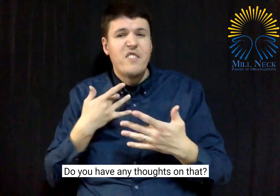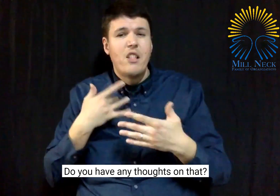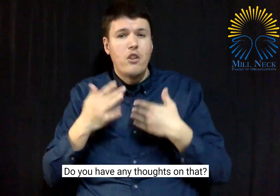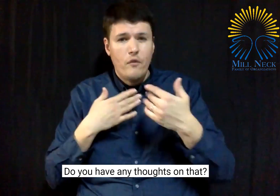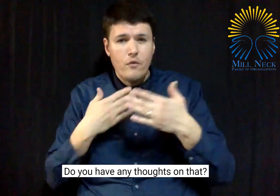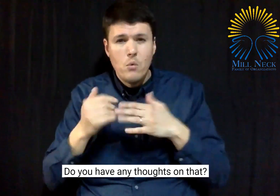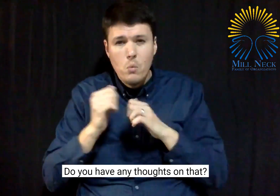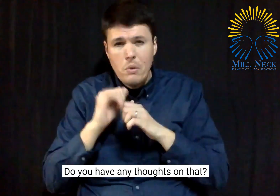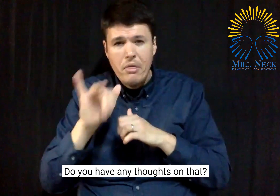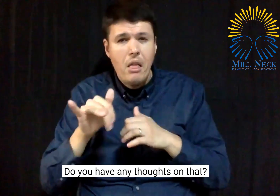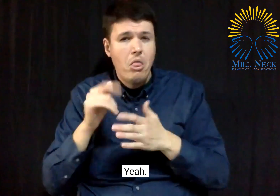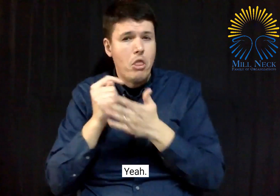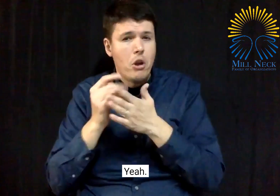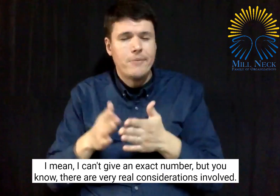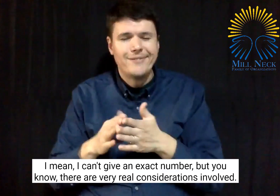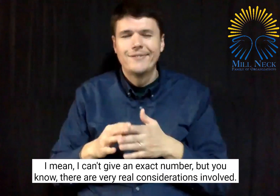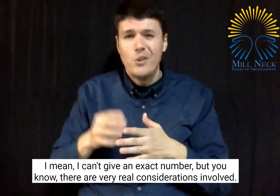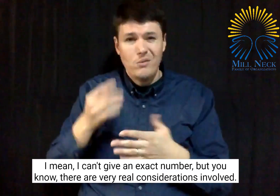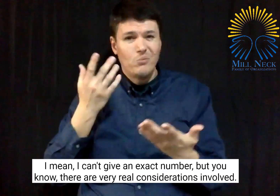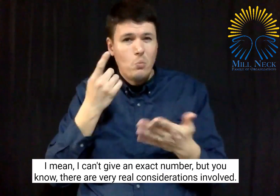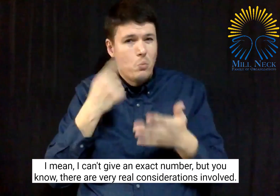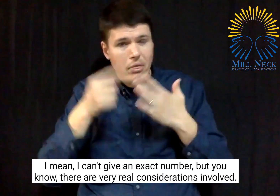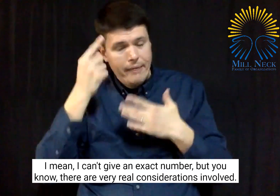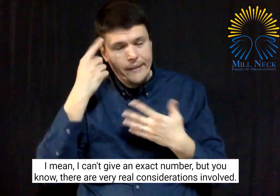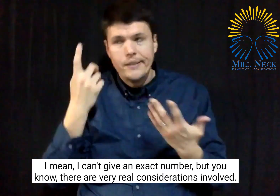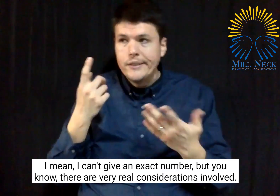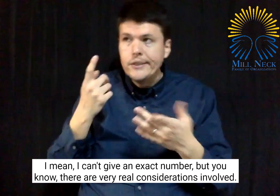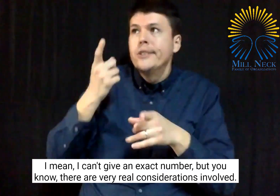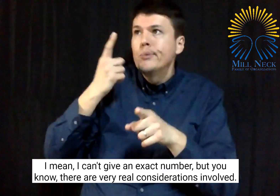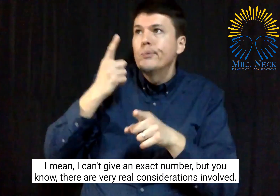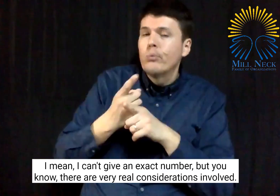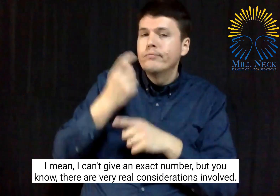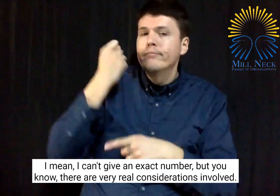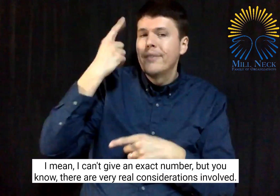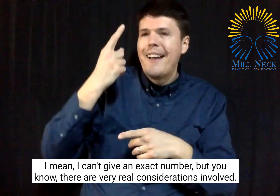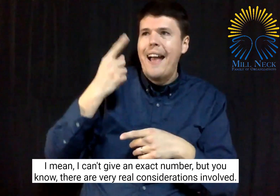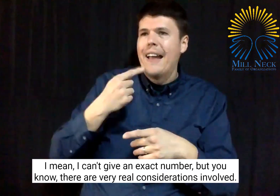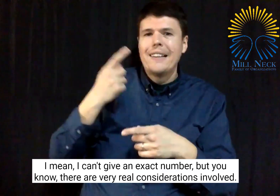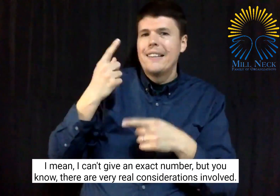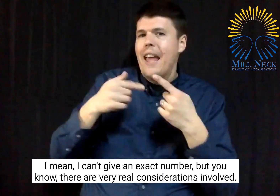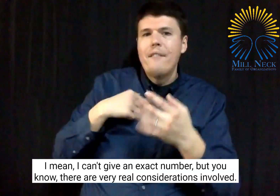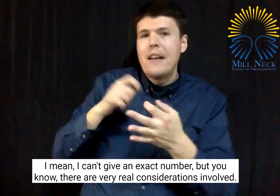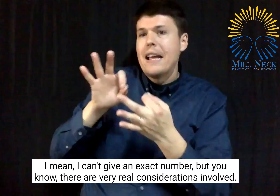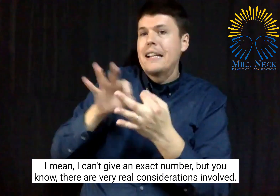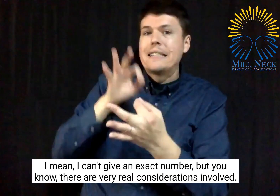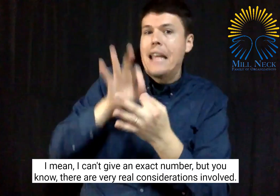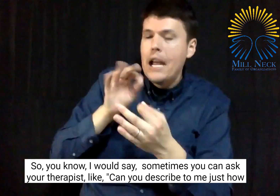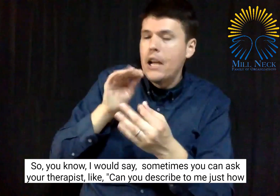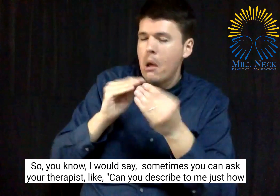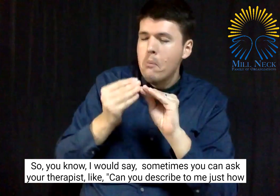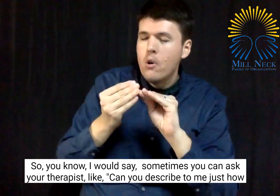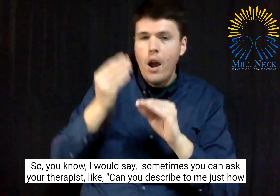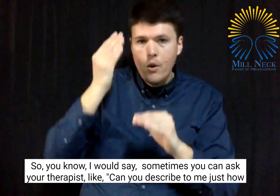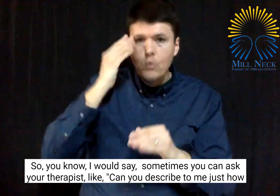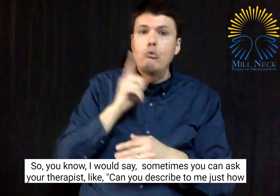any thoughts on that? Yeah, I can't give an exact number, but there are very real considerations involved. So, I would